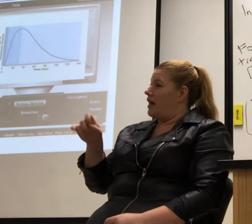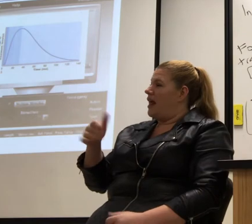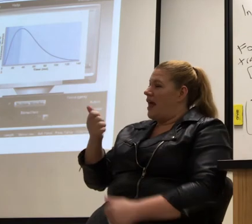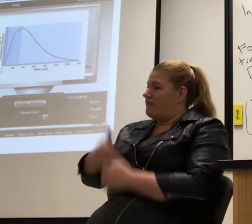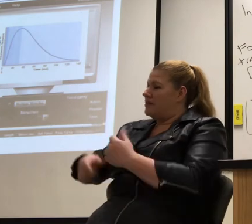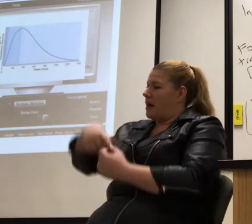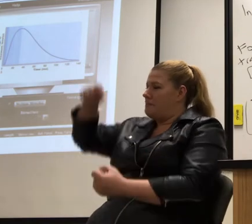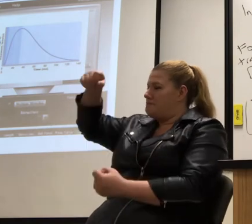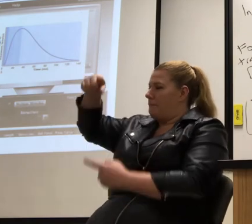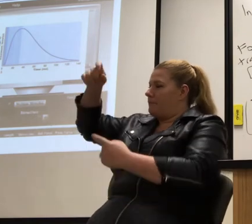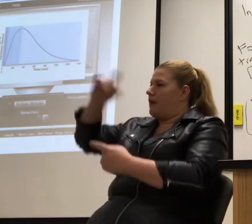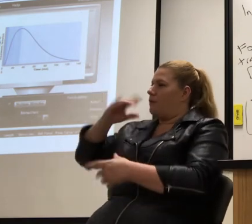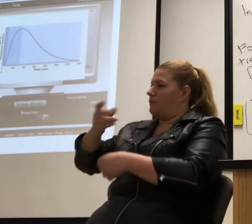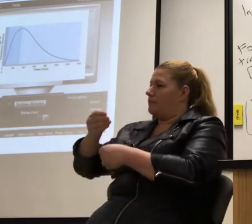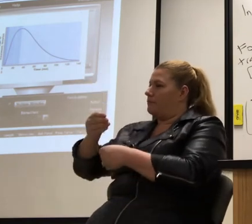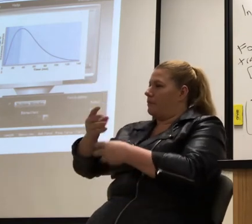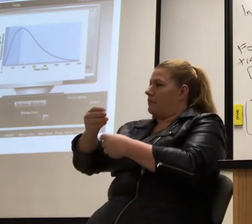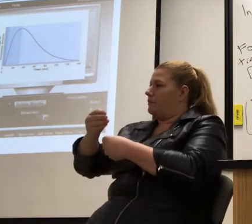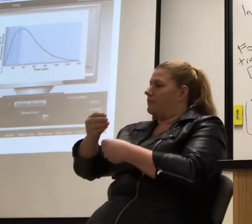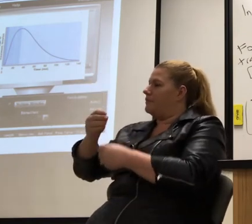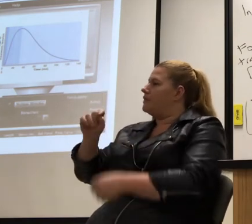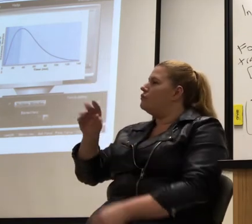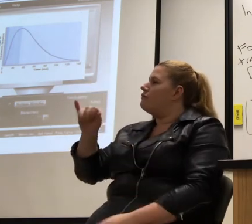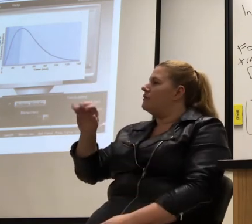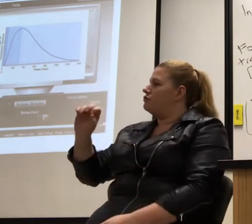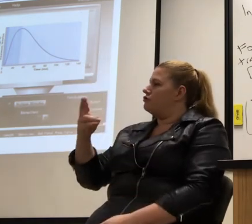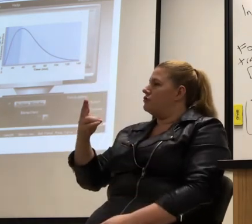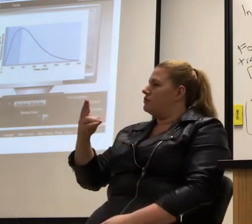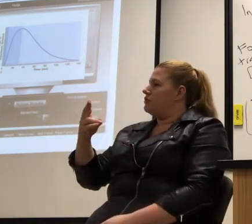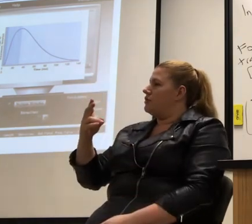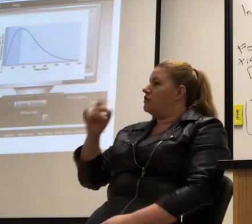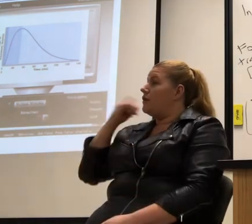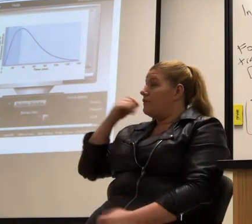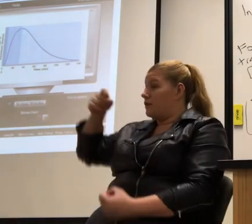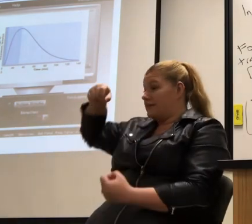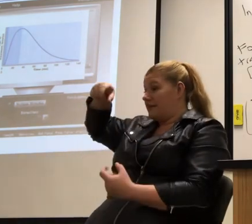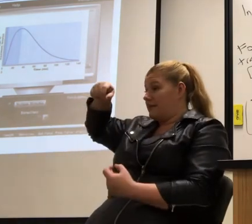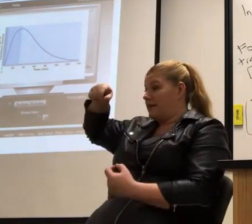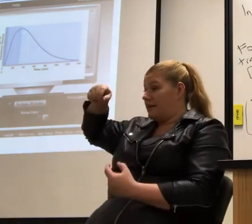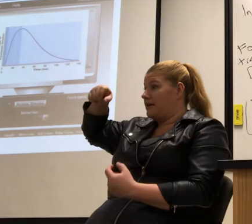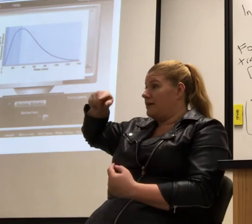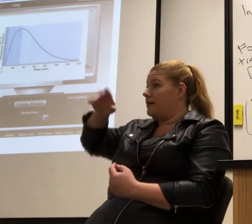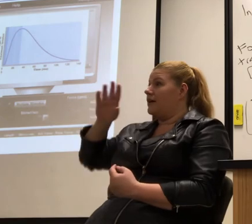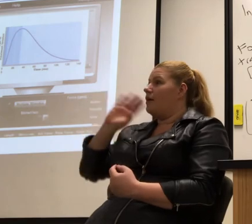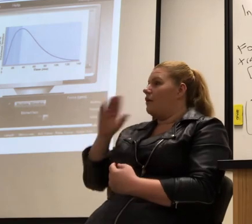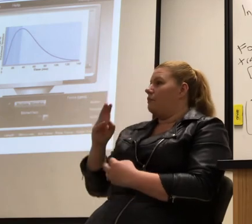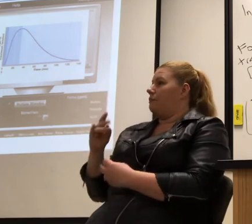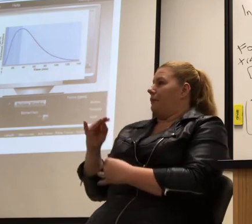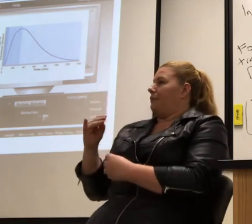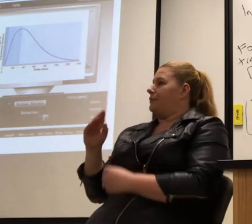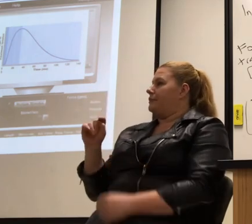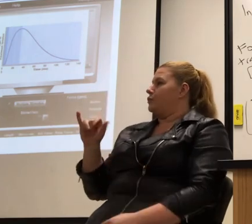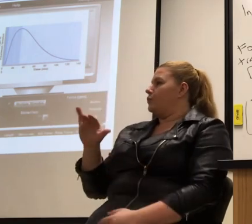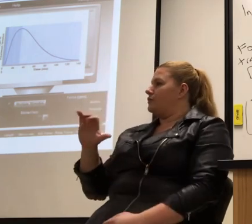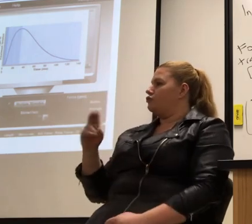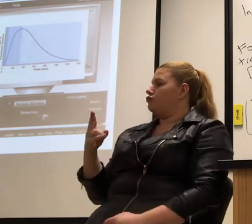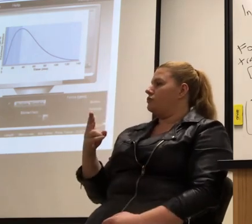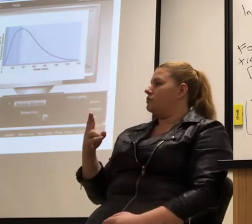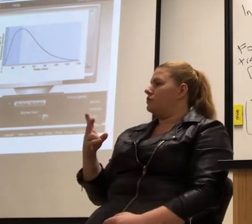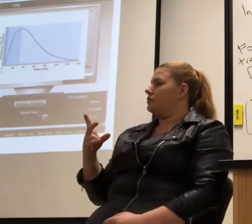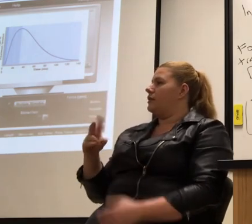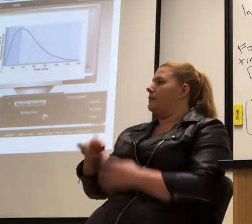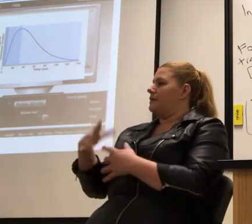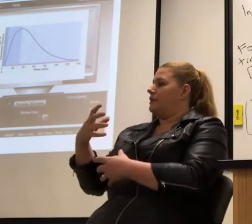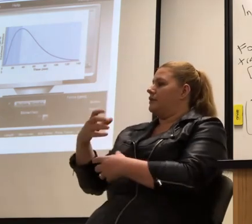it, it's gonna twitch. So every time you hit the stimulate button, and even in the simulation, the muscle twitches. So when the muscle twitches, it's